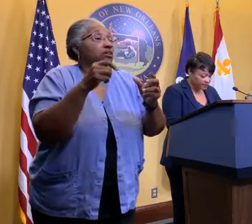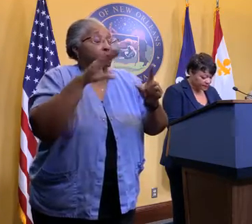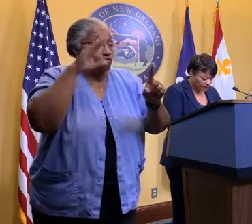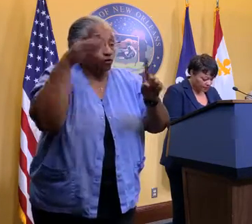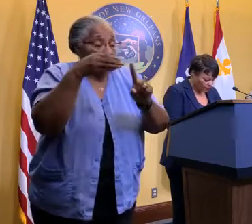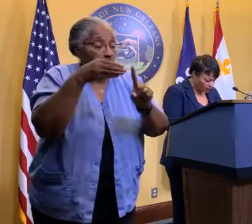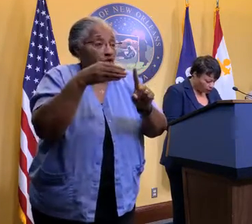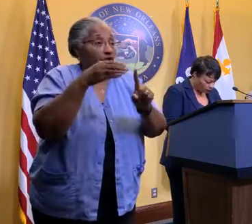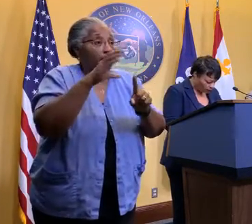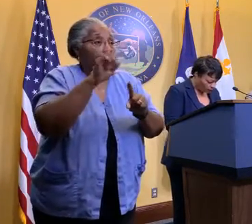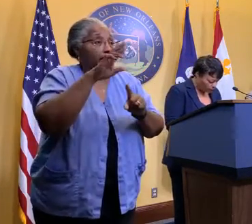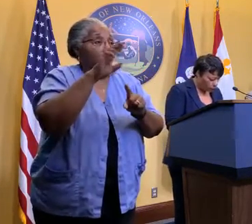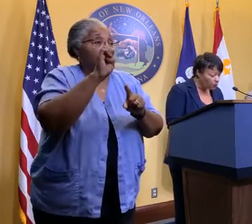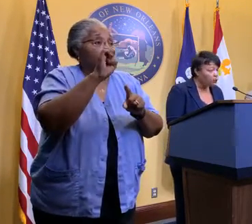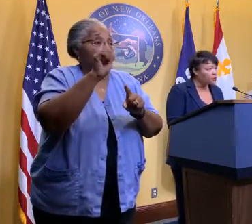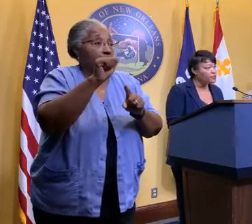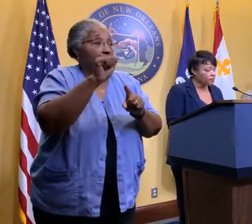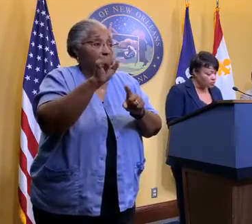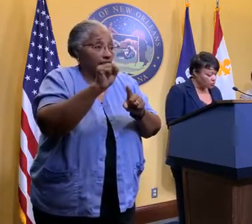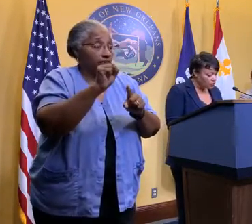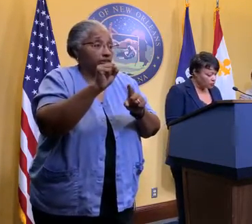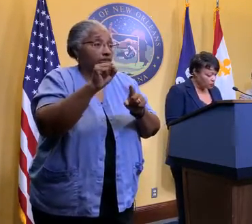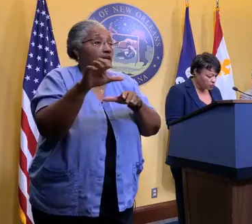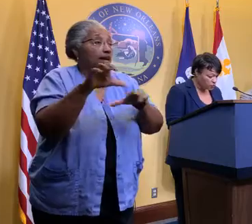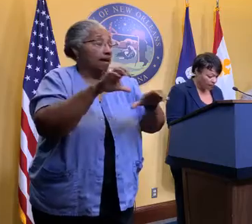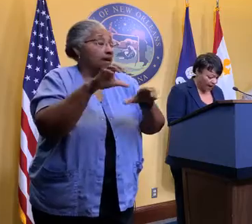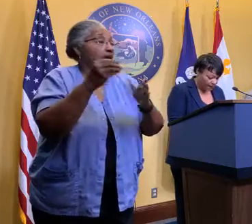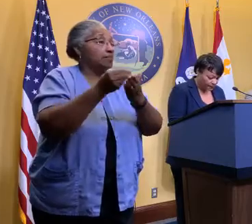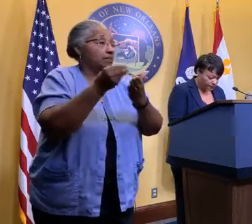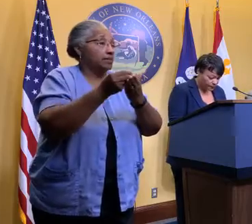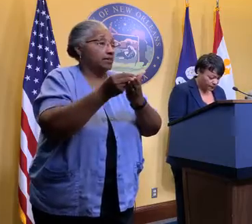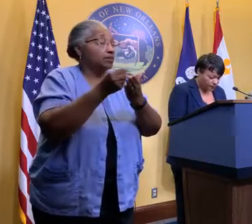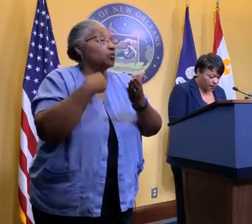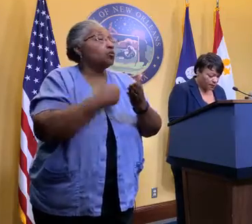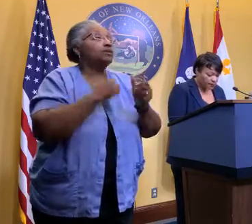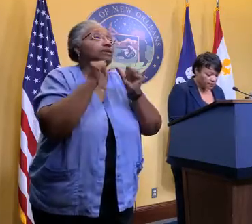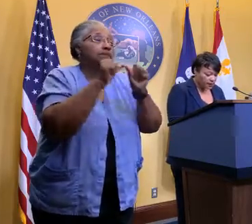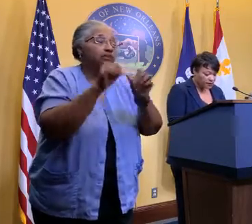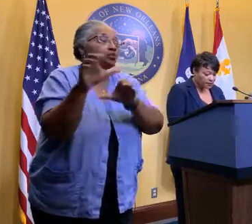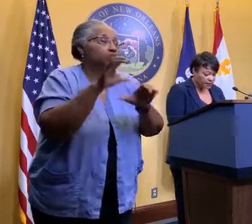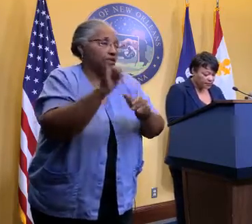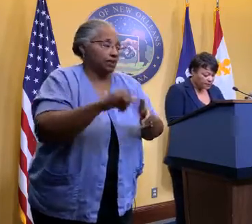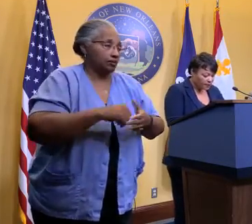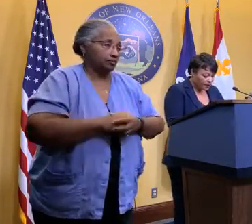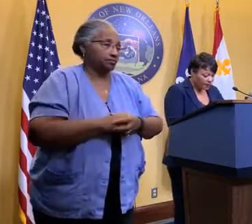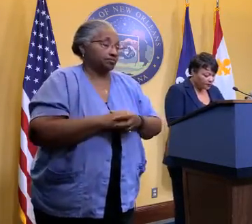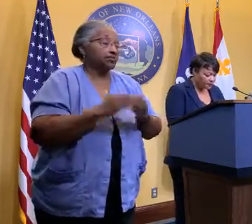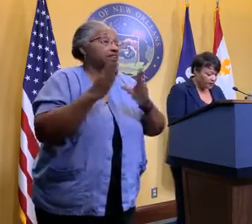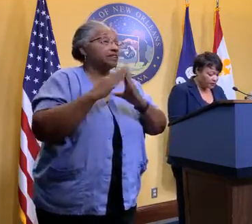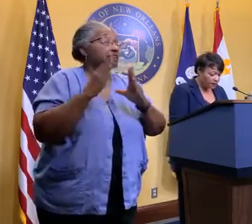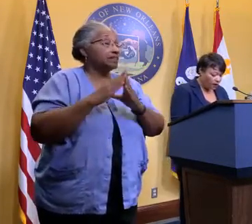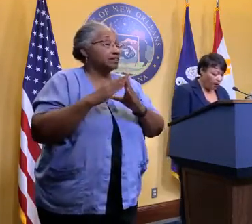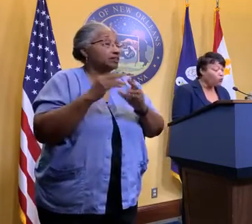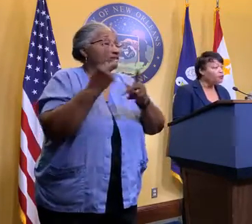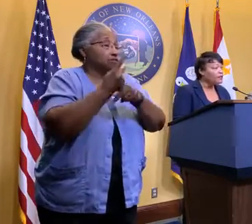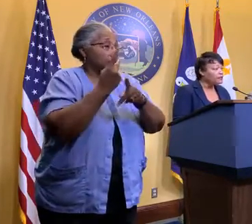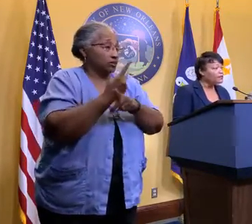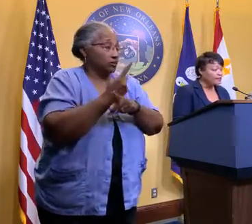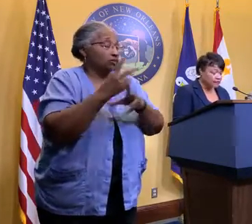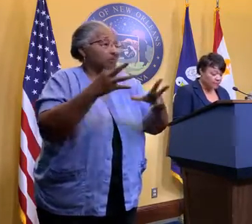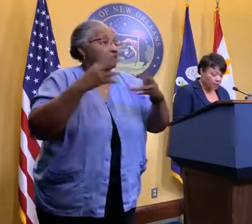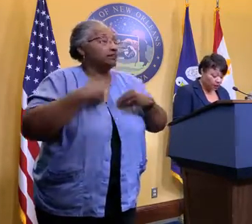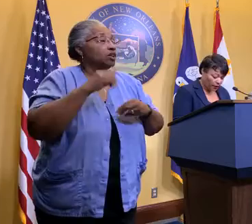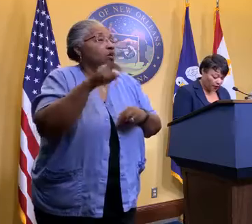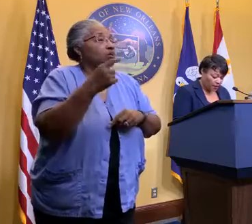we deserve as the city of New Orleans. We will continue to do that. The city is anticipating receiving